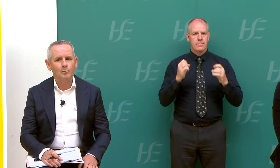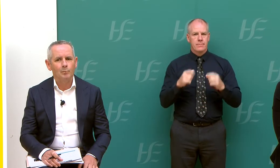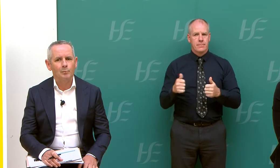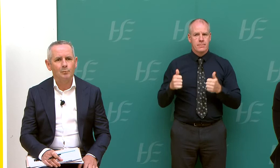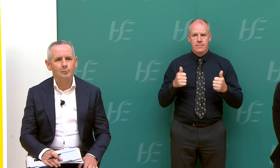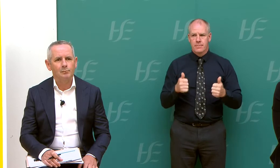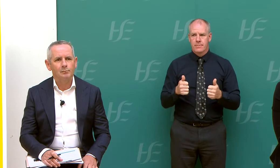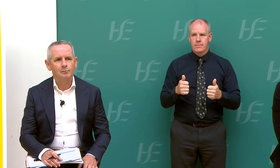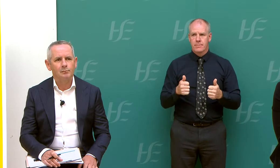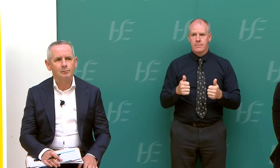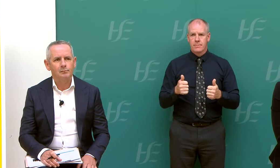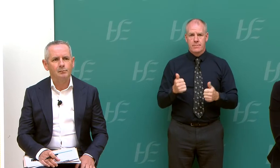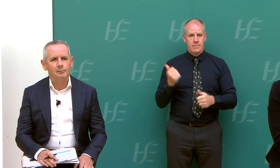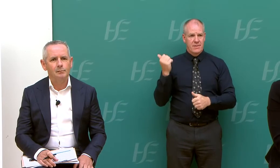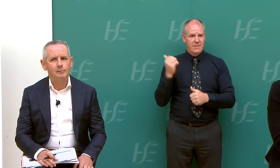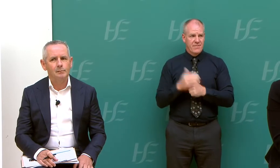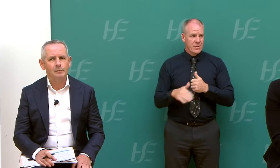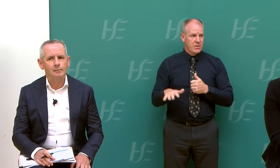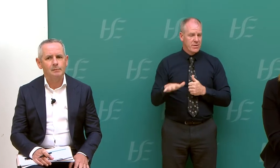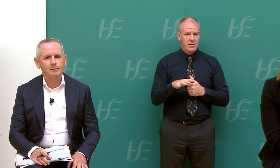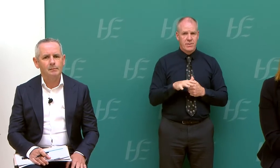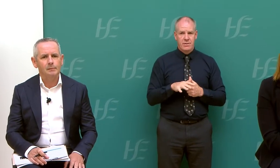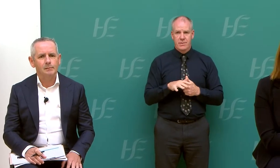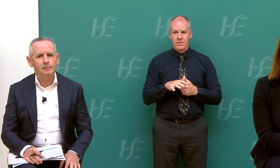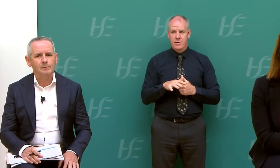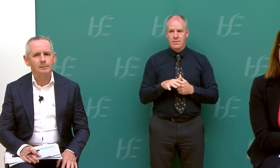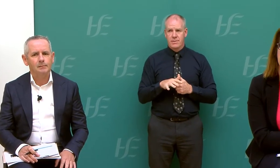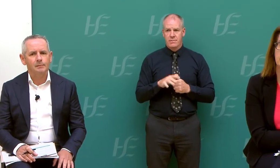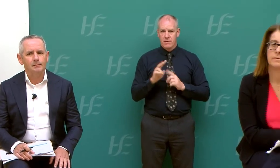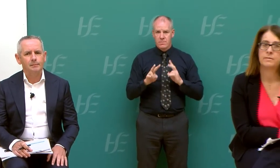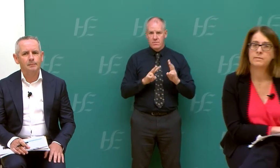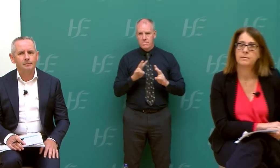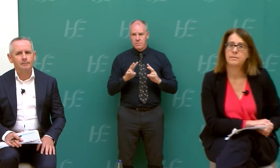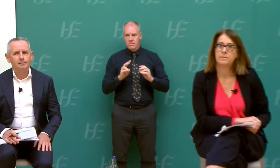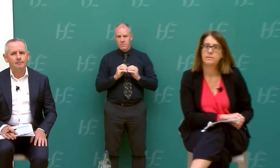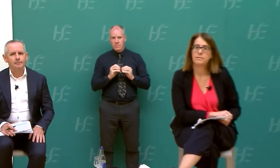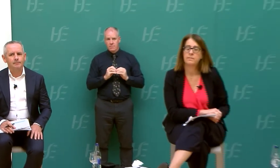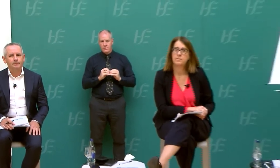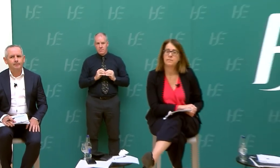Okay. Are we at an end? Anybody, any final